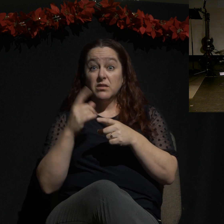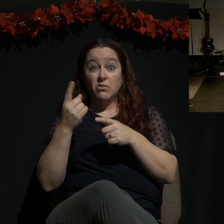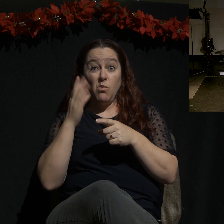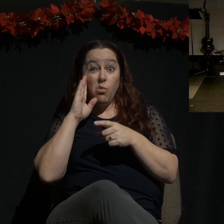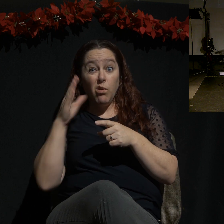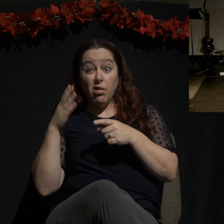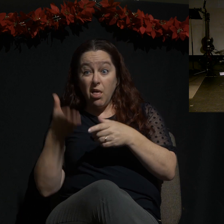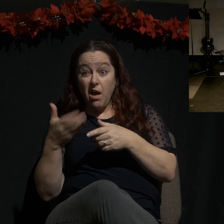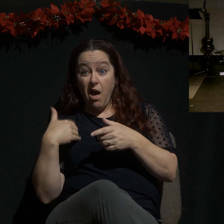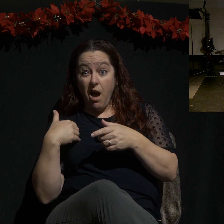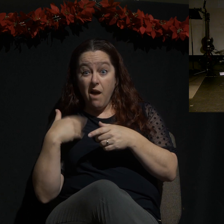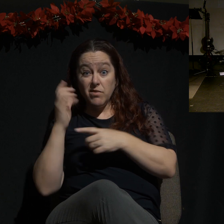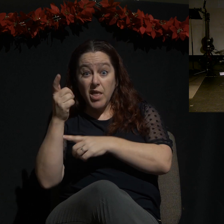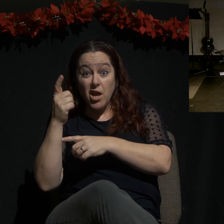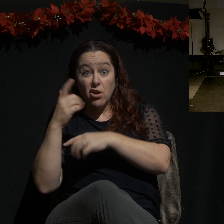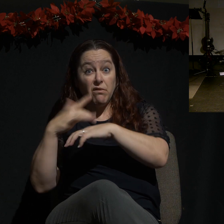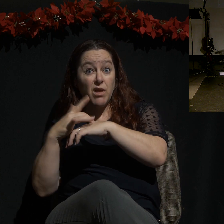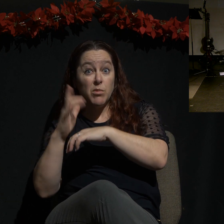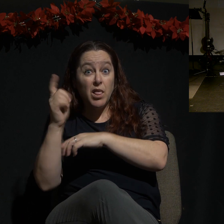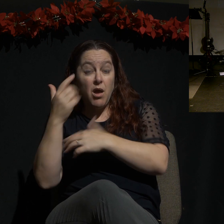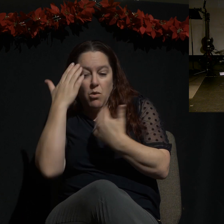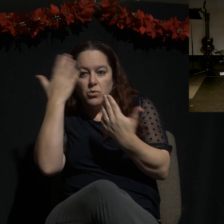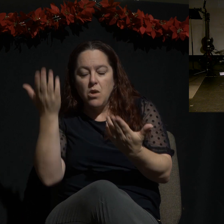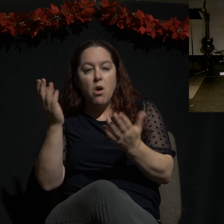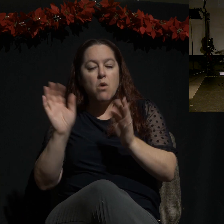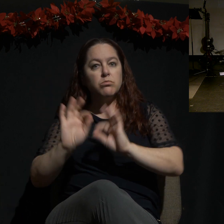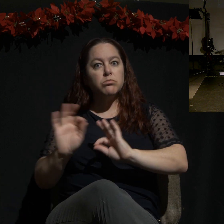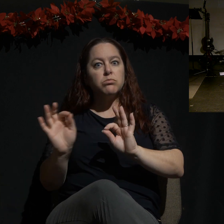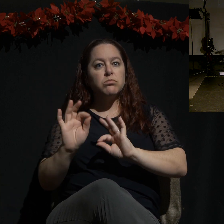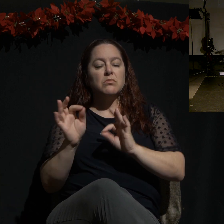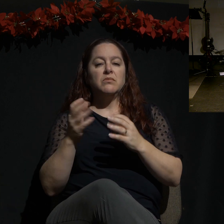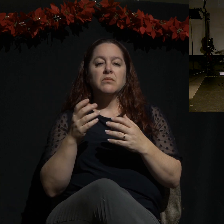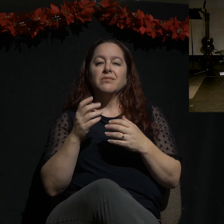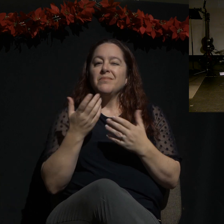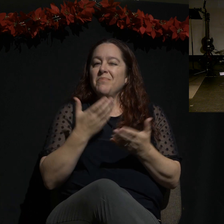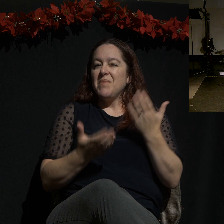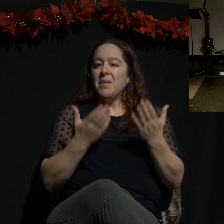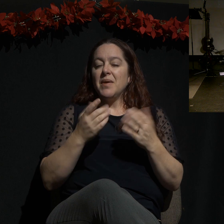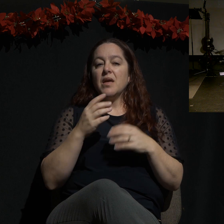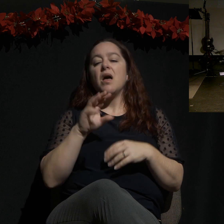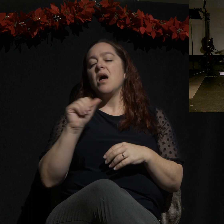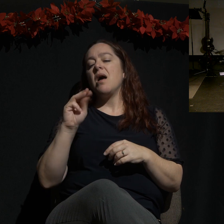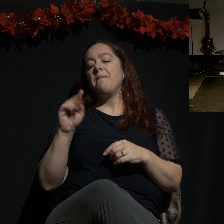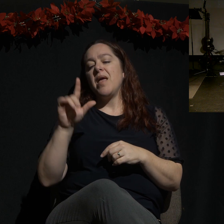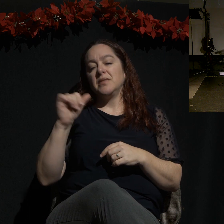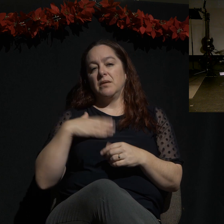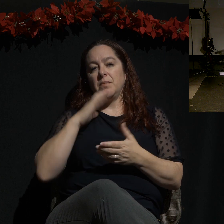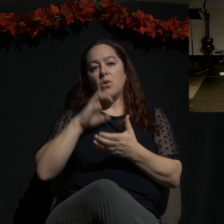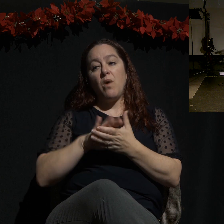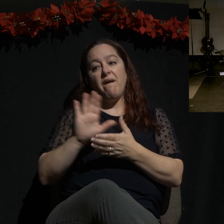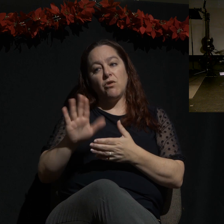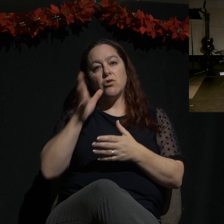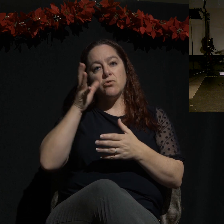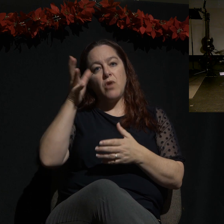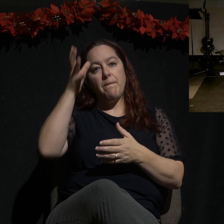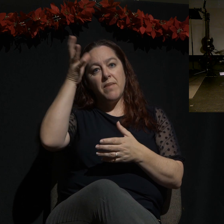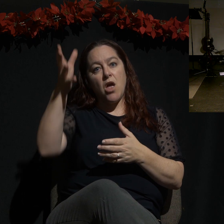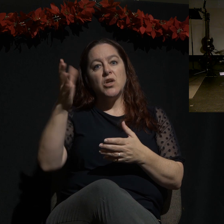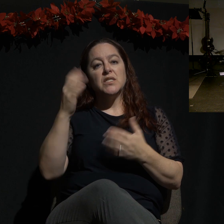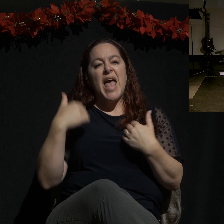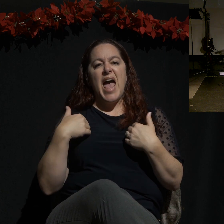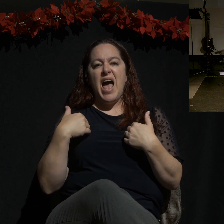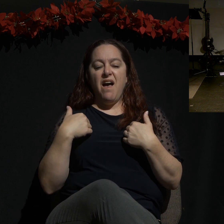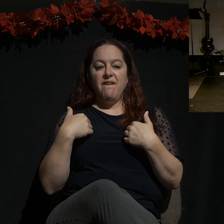available. And so if you might have some memories, Amanda's grandparents, they would have stuff